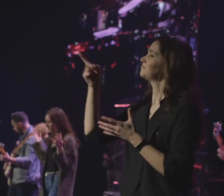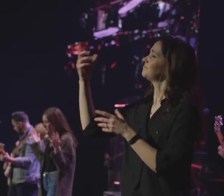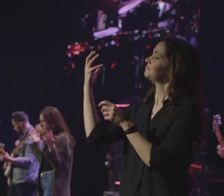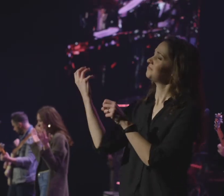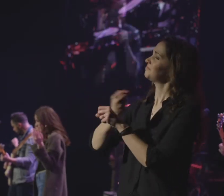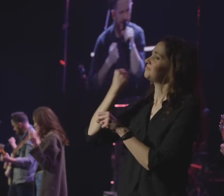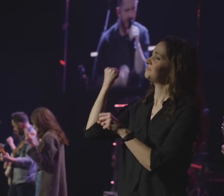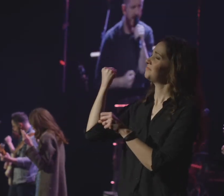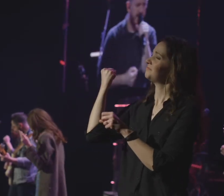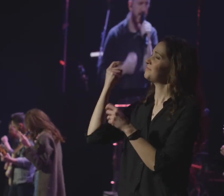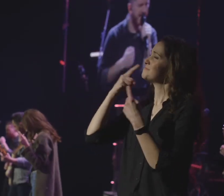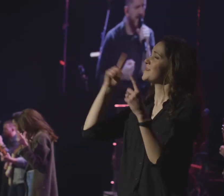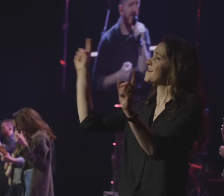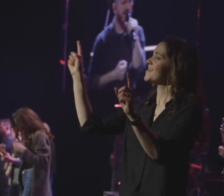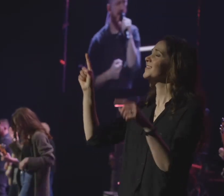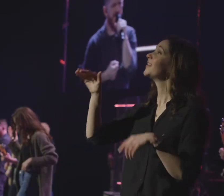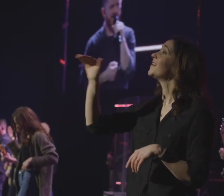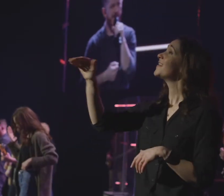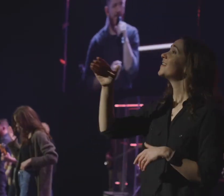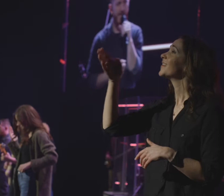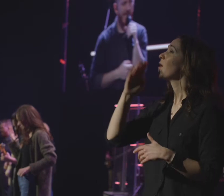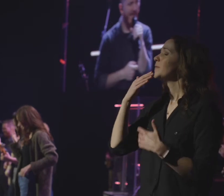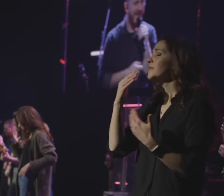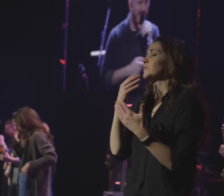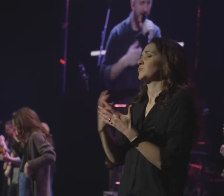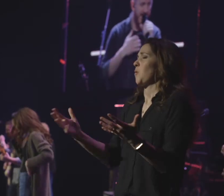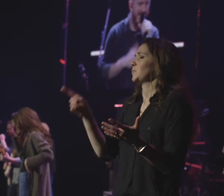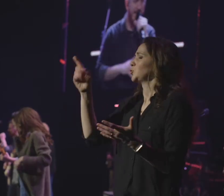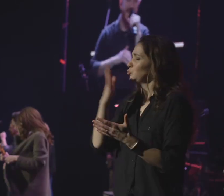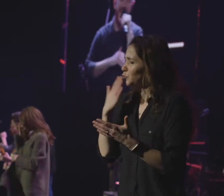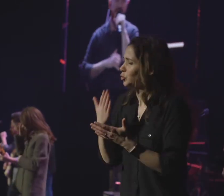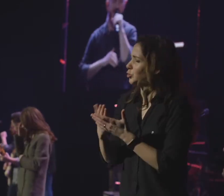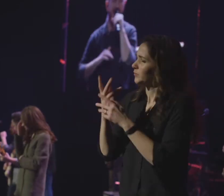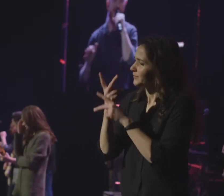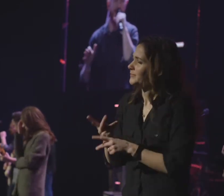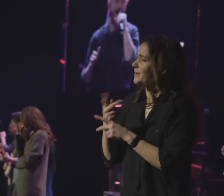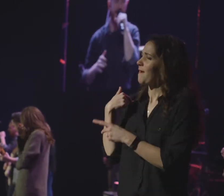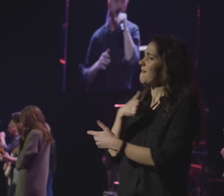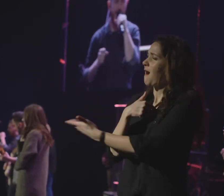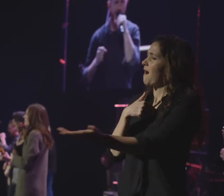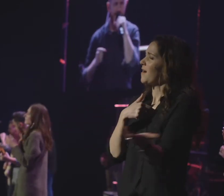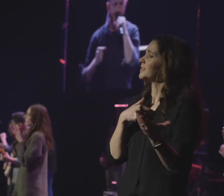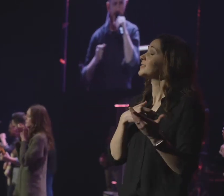Just thank you so much for your goodness, your faithfulness, that you're the same today as you've ever been,